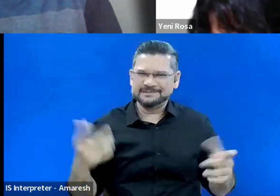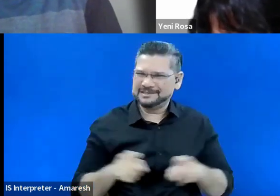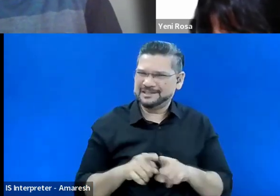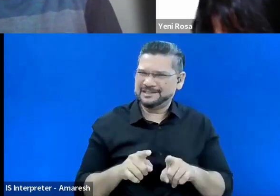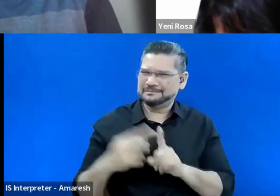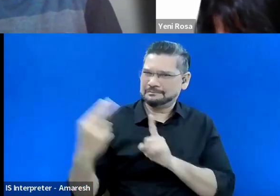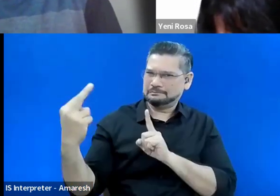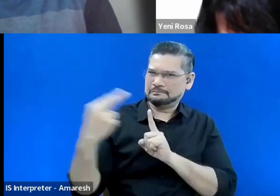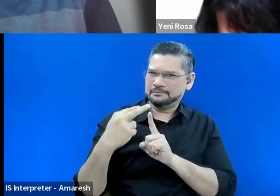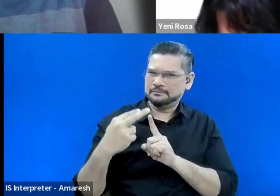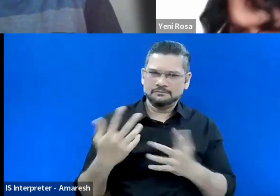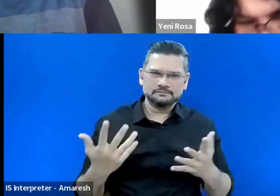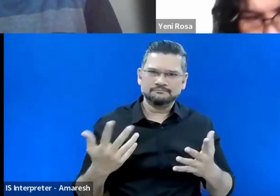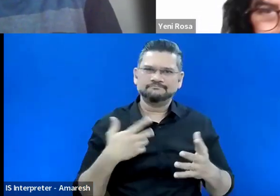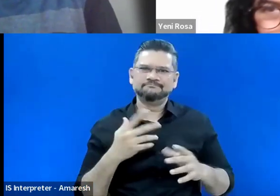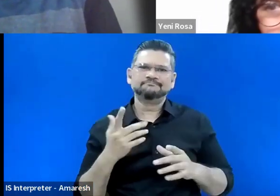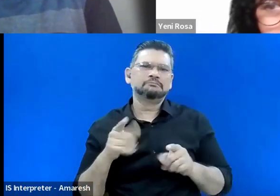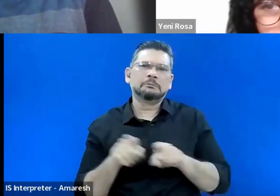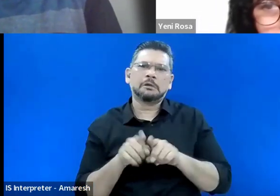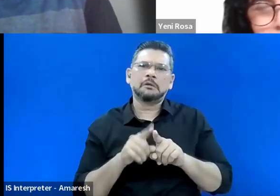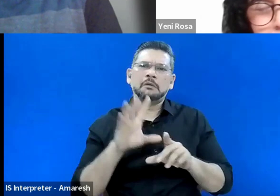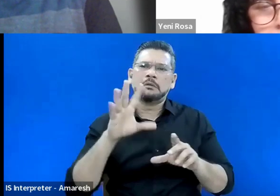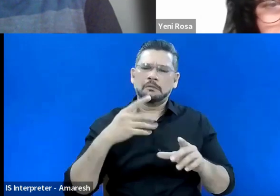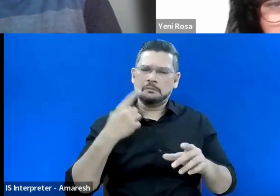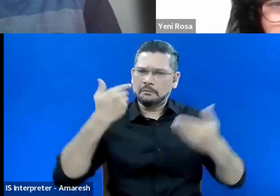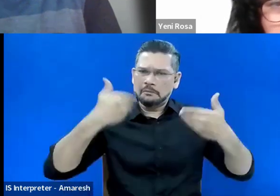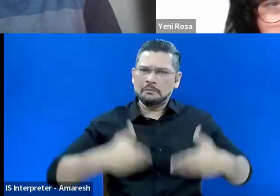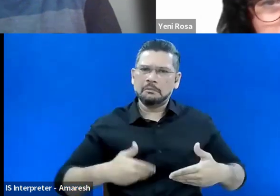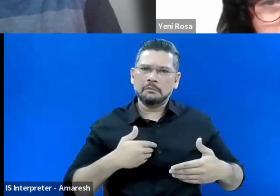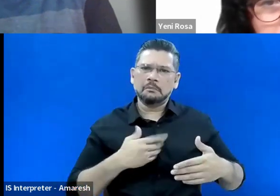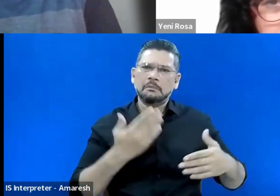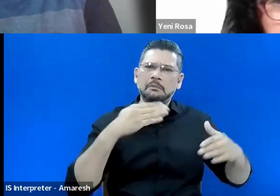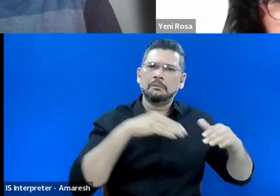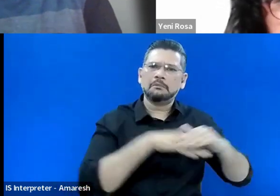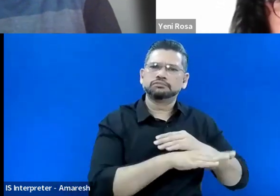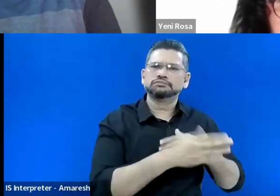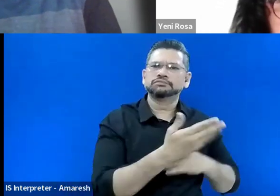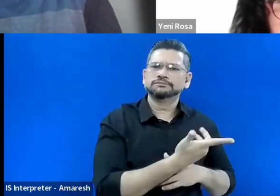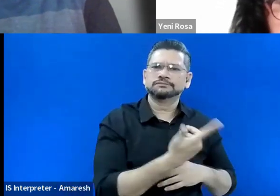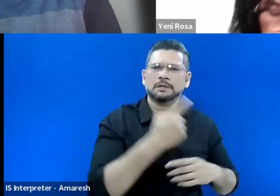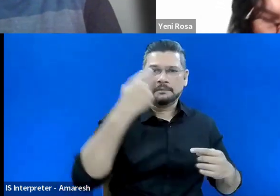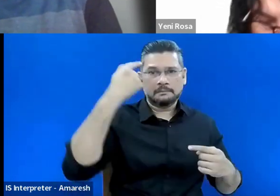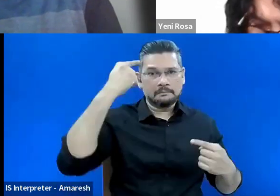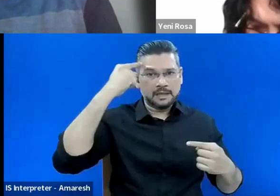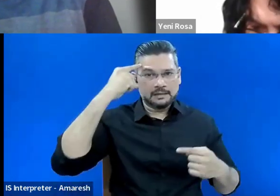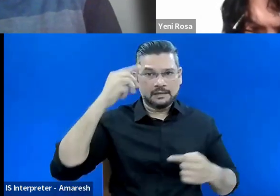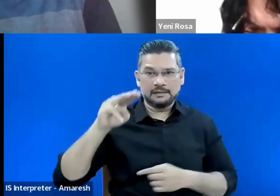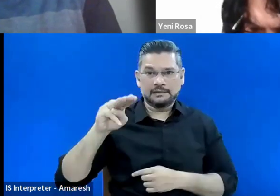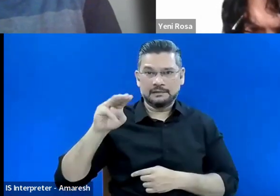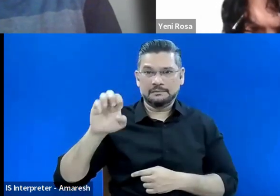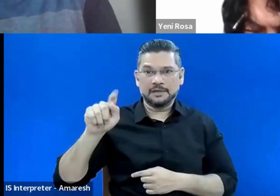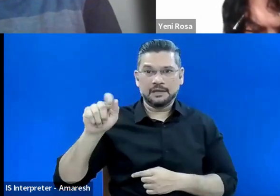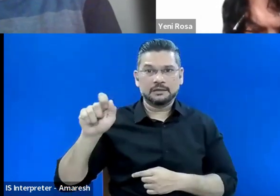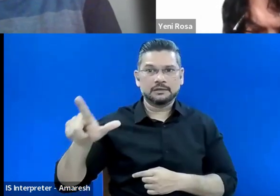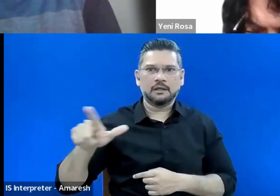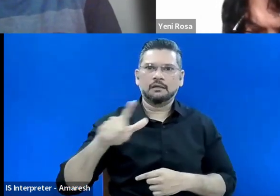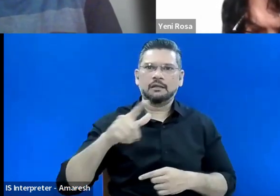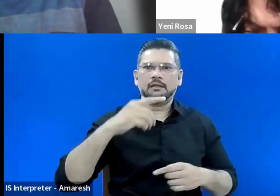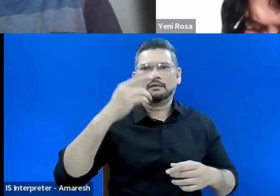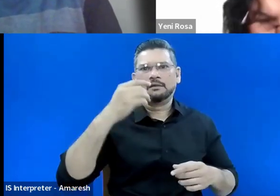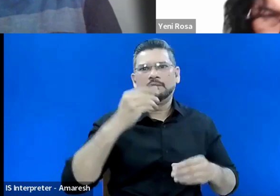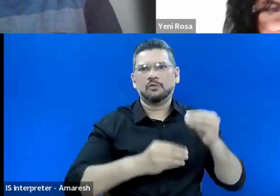the mental health legal system and takes away our legal capacity to explore opportunities, take risk, make our own